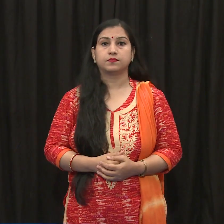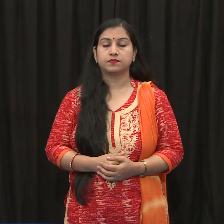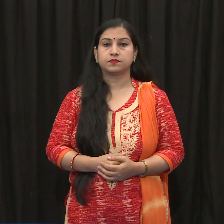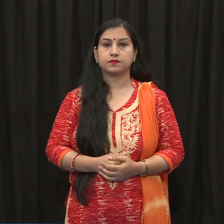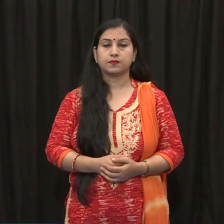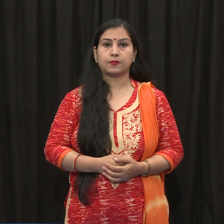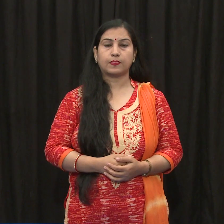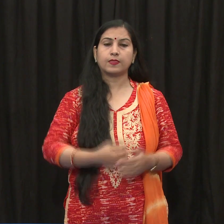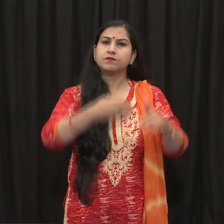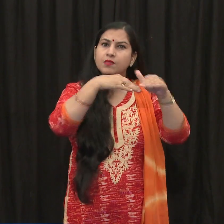22 sections,